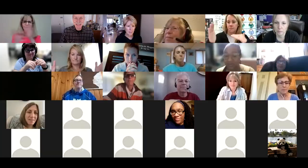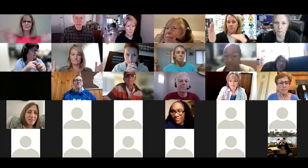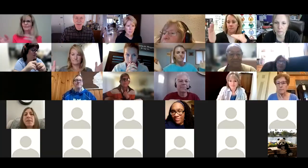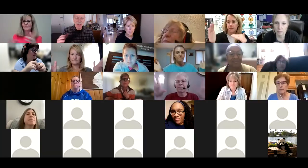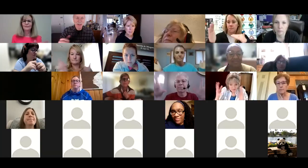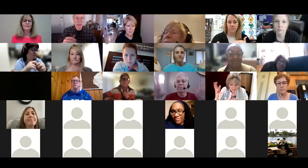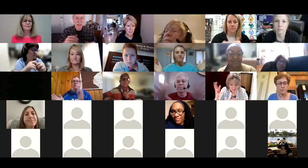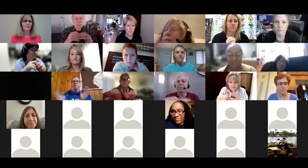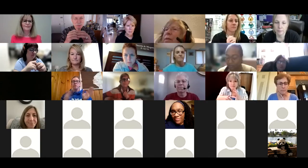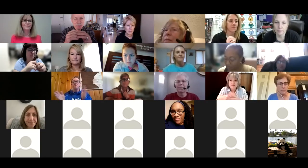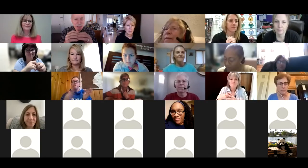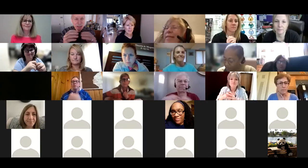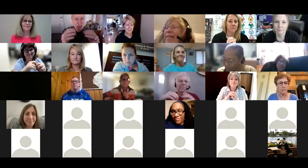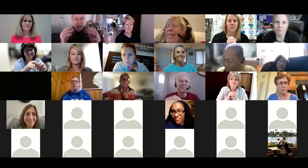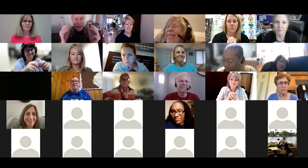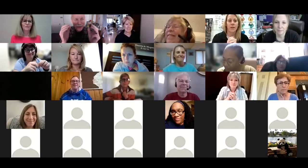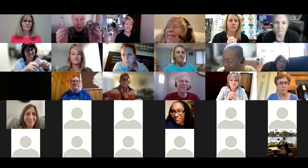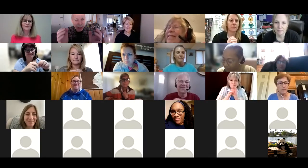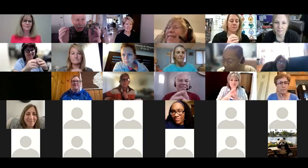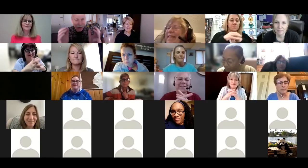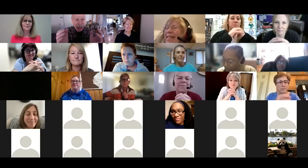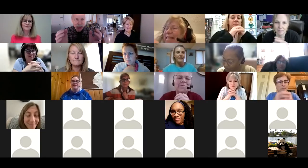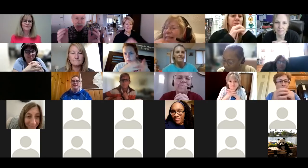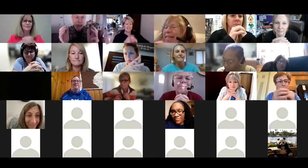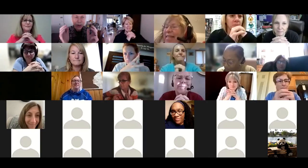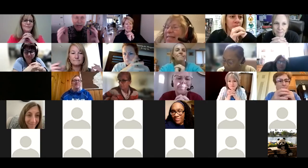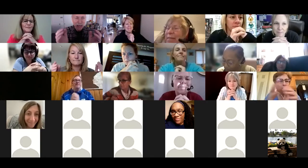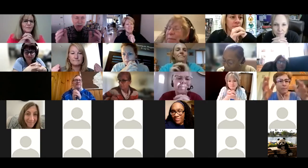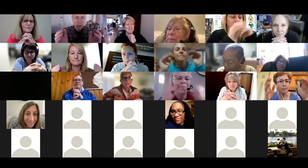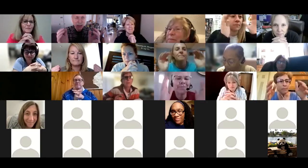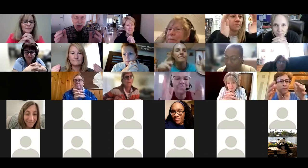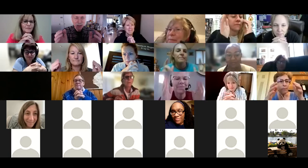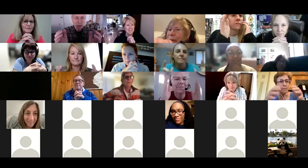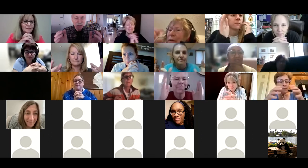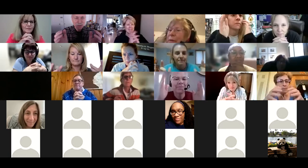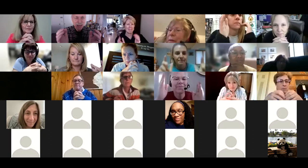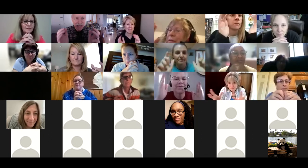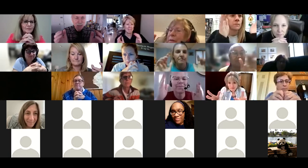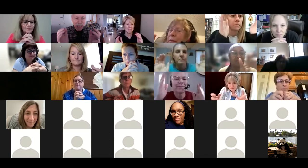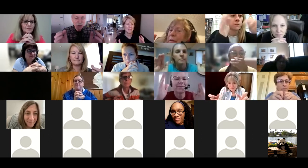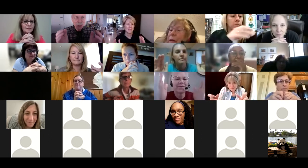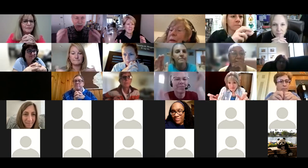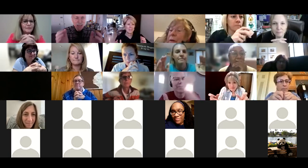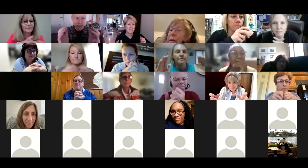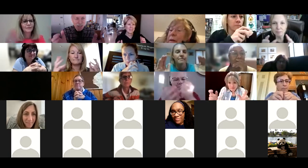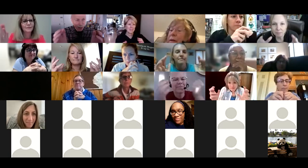It out of love. The green quotation can go anywhere because it's about the green stuff.